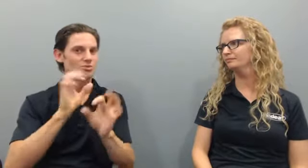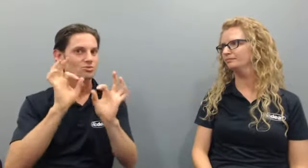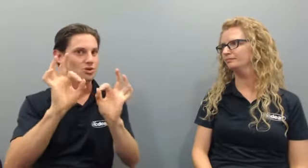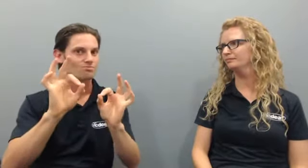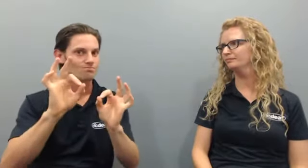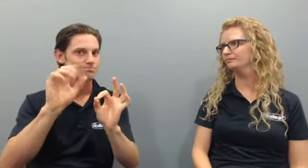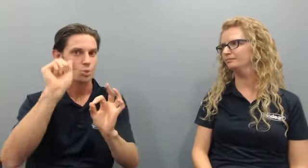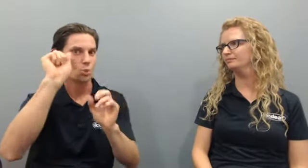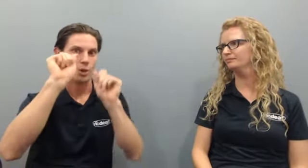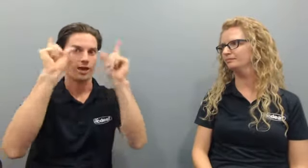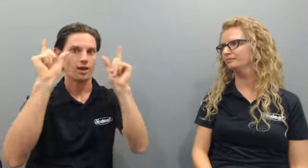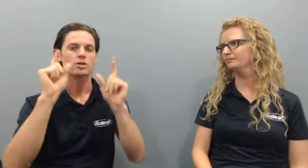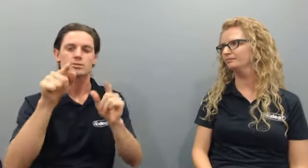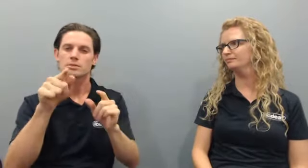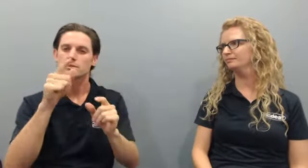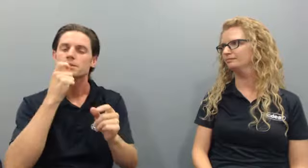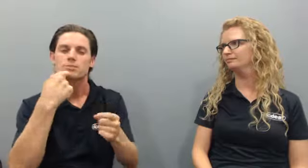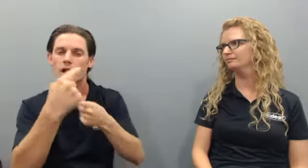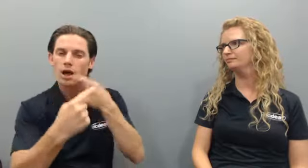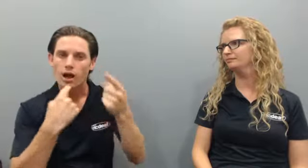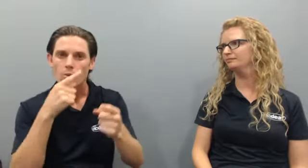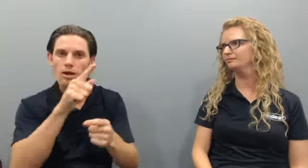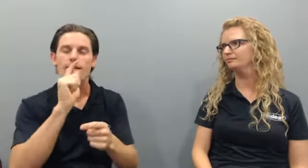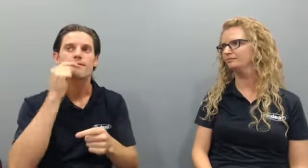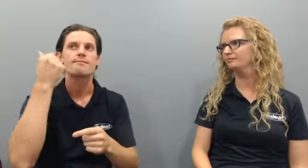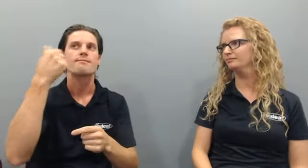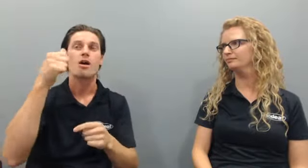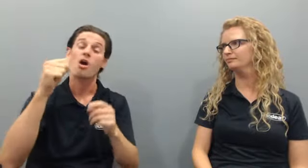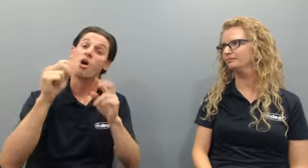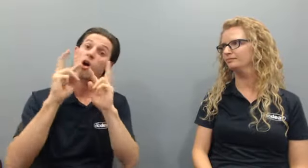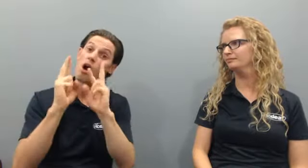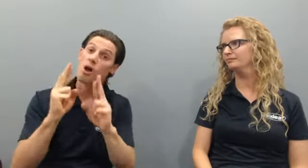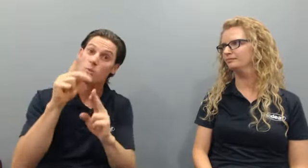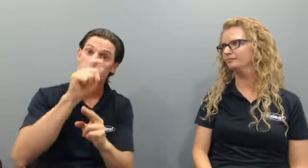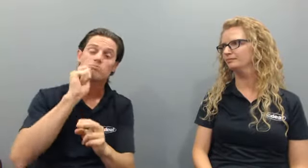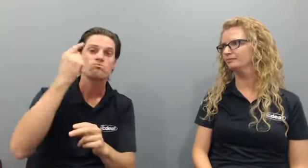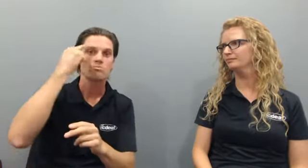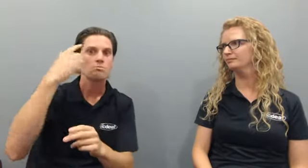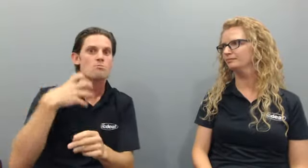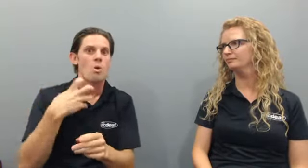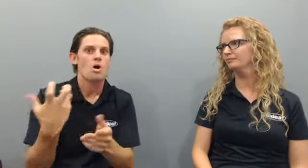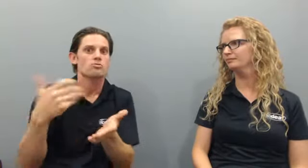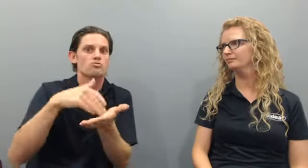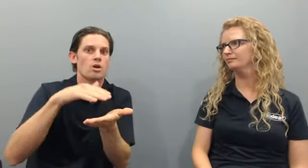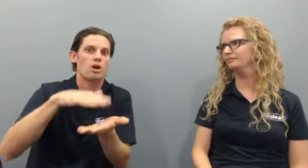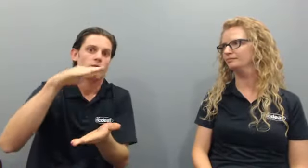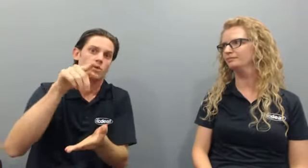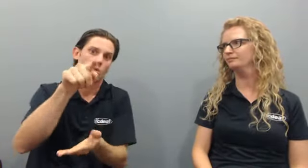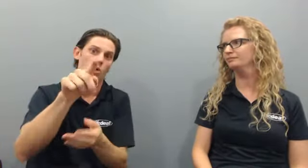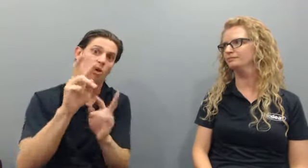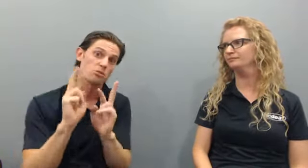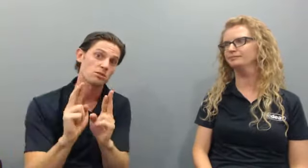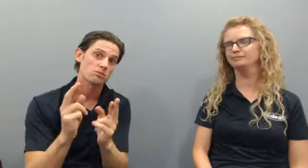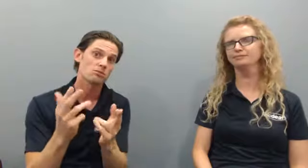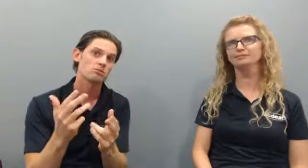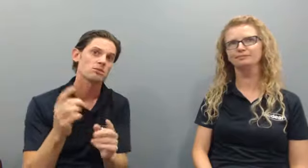because of the 2-hour minimum. And that's something that the NDIA planners may not be aware about. So if you think about that, then hopefully